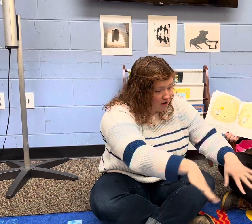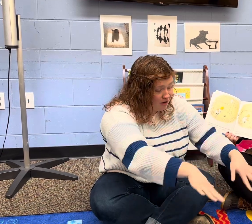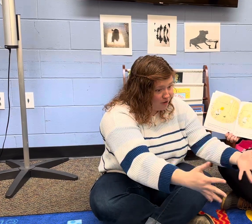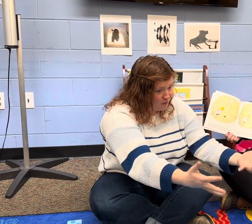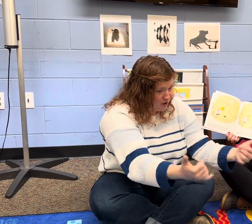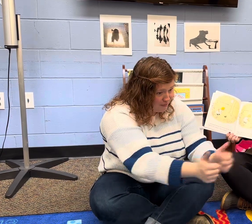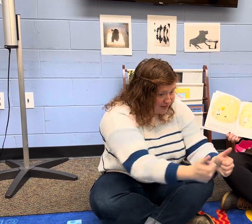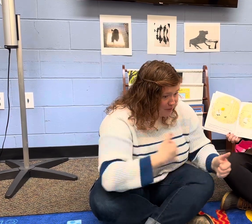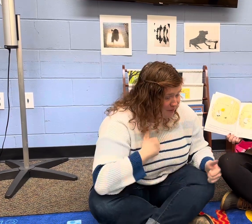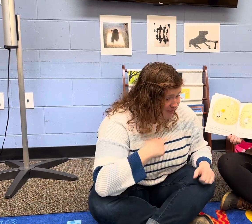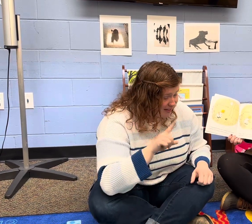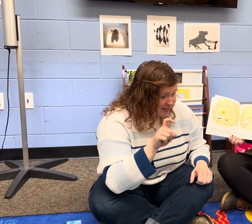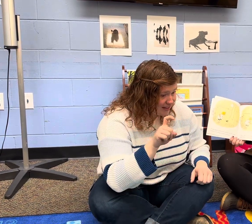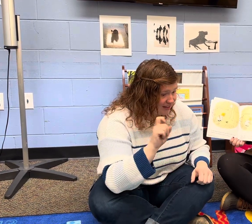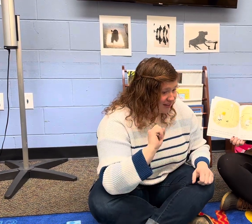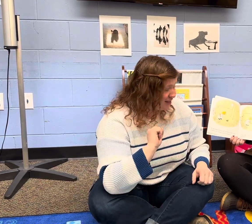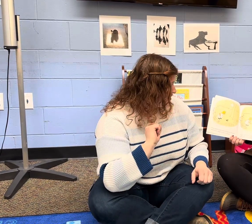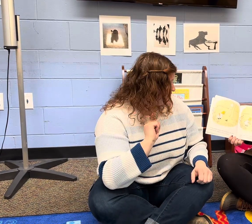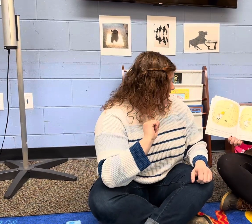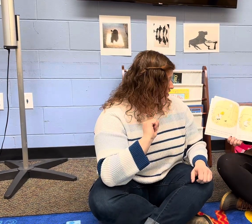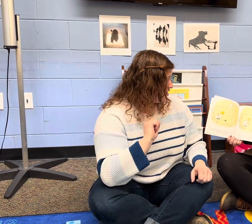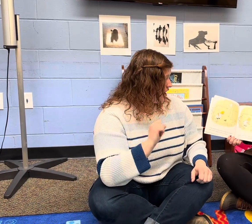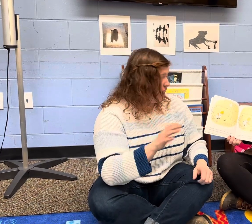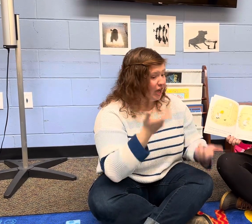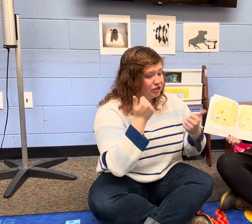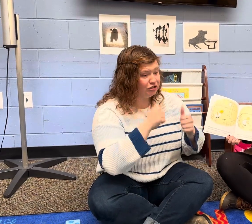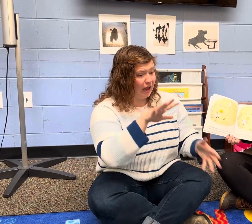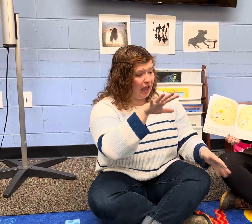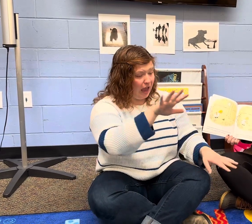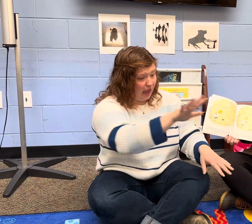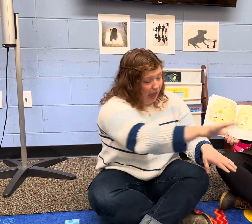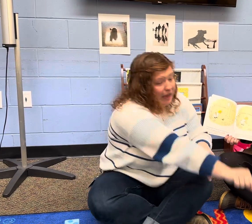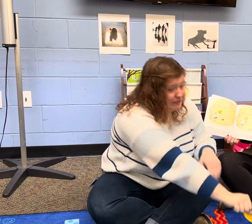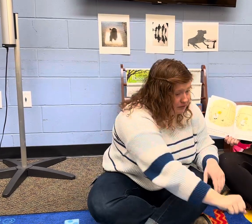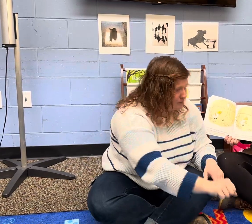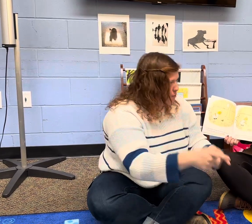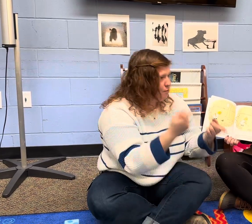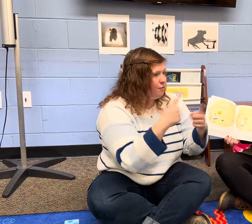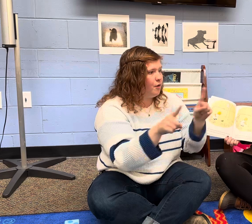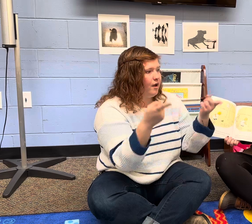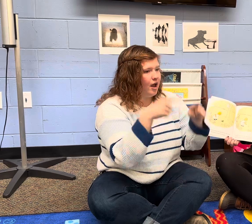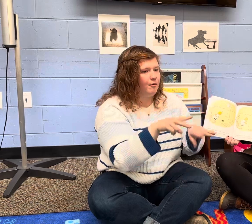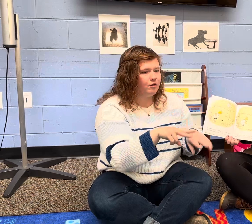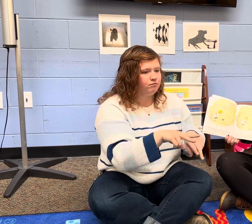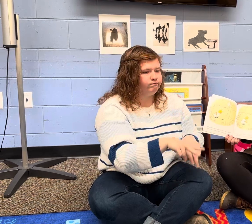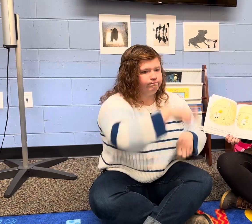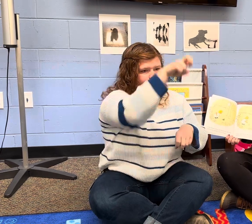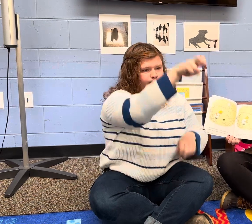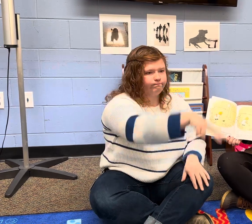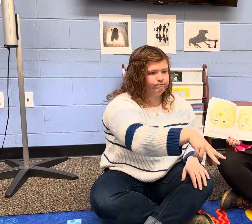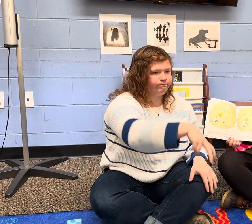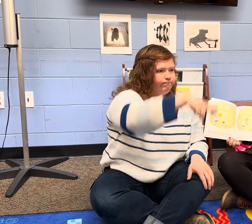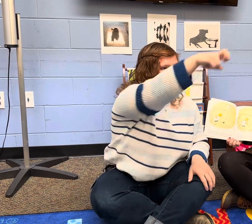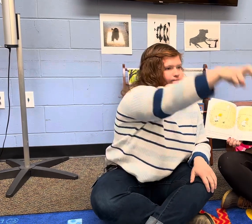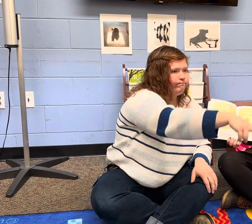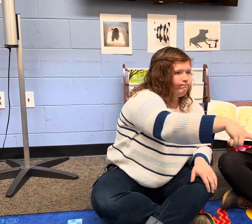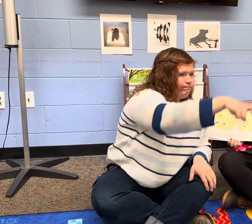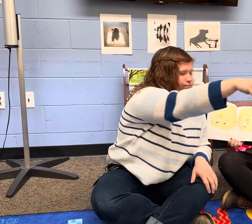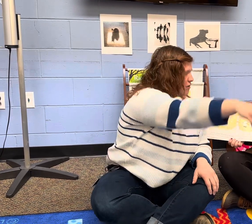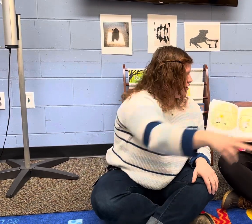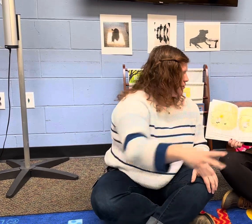Frog, I said, will you play with me? And I tried to catch him, but he leaped